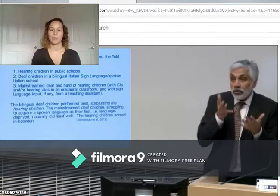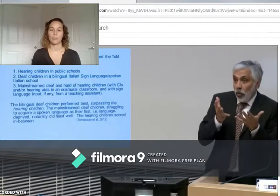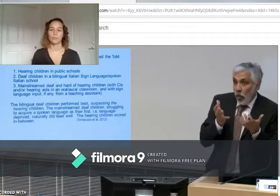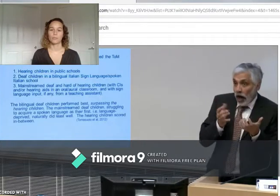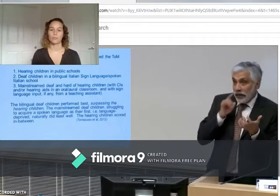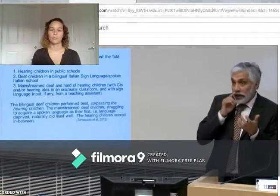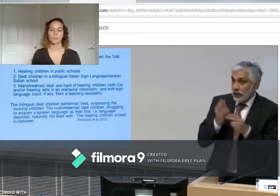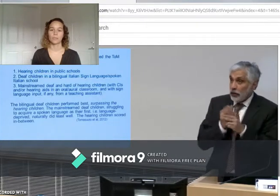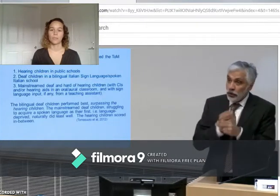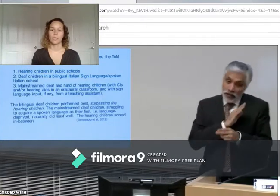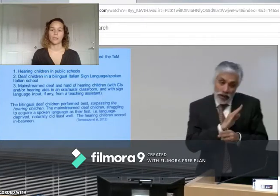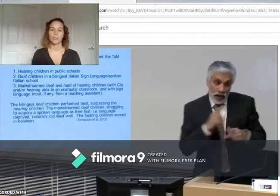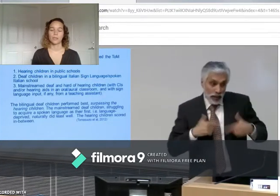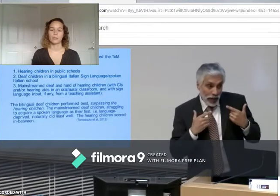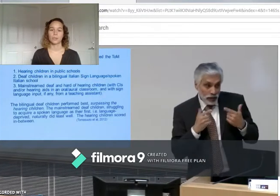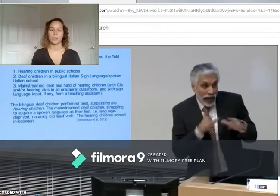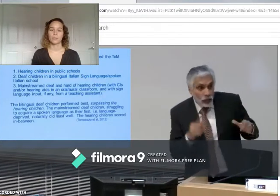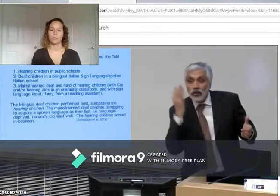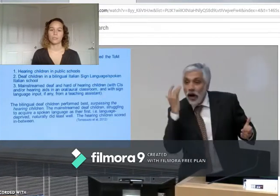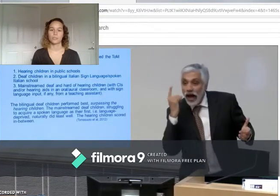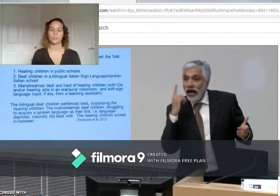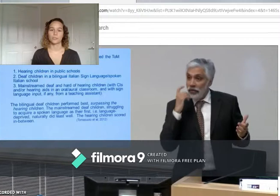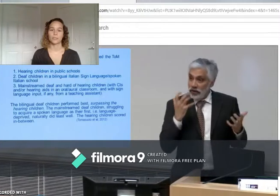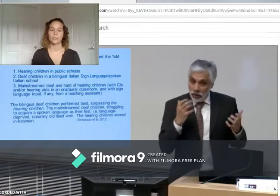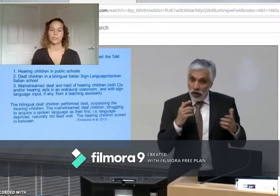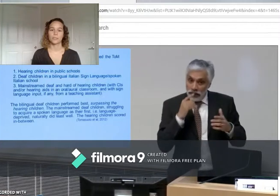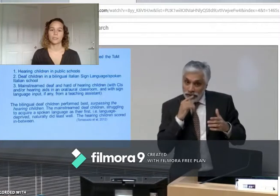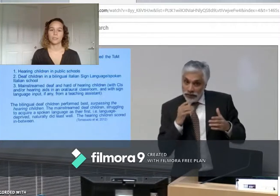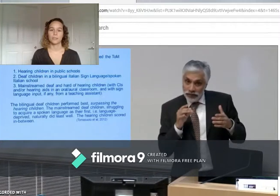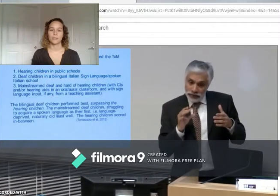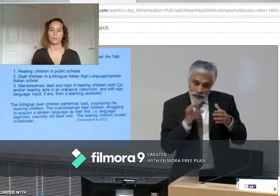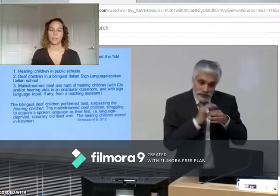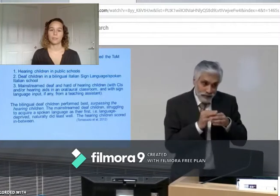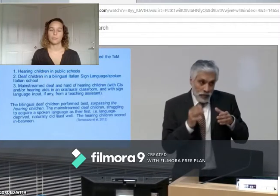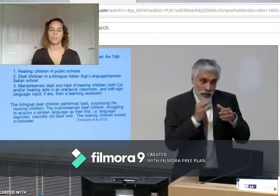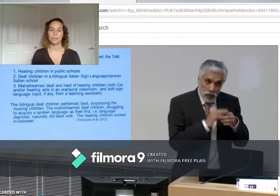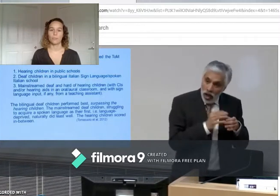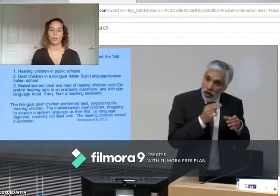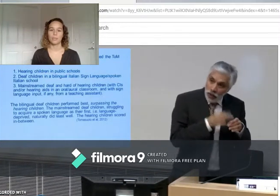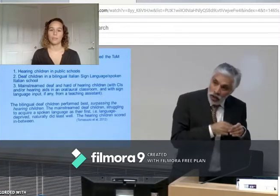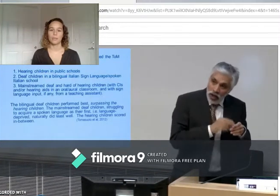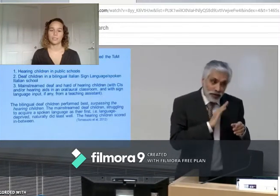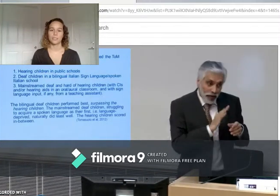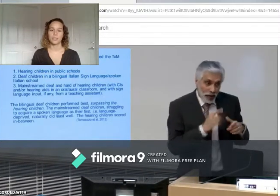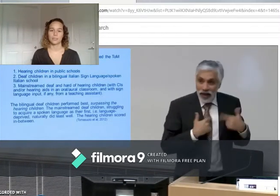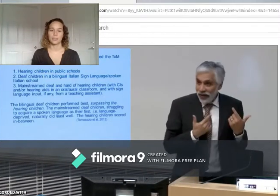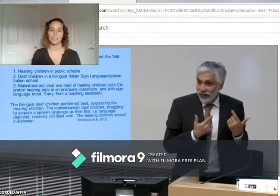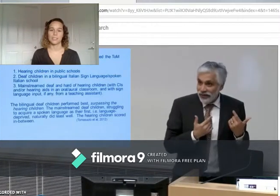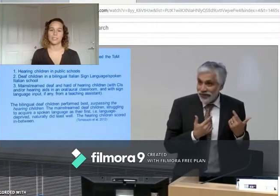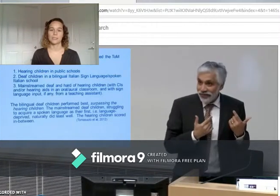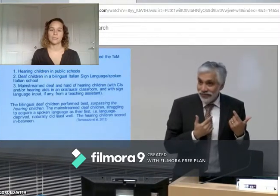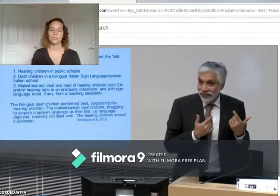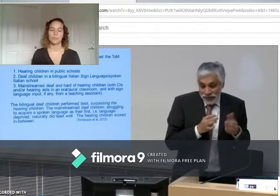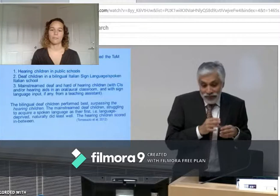Socializing is very important. Hearing parents want their children to live with language because they want them to be able to connect